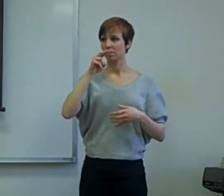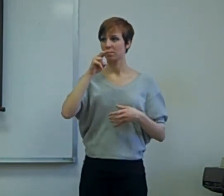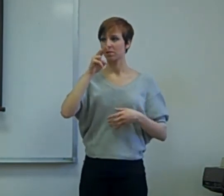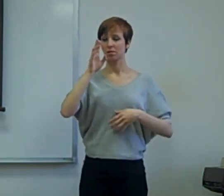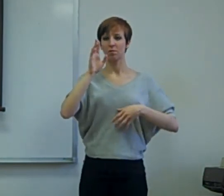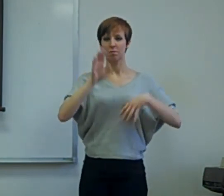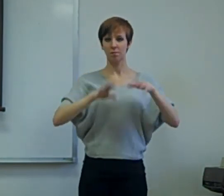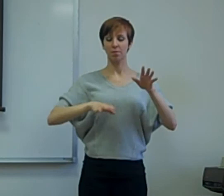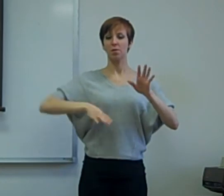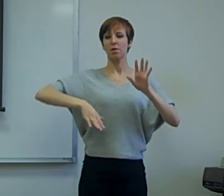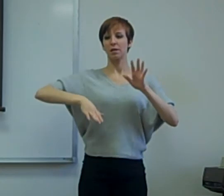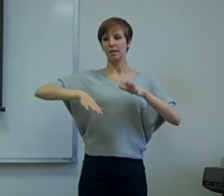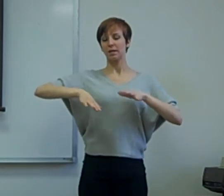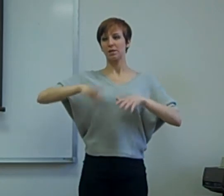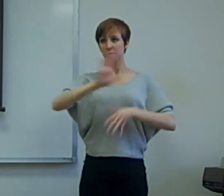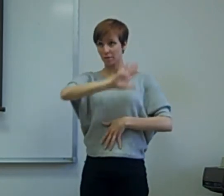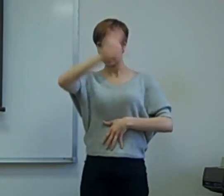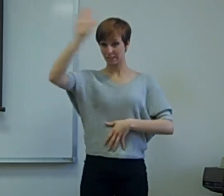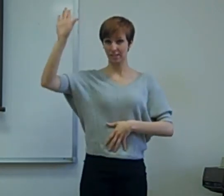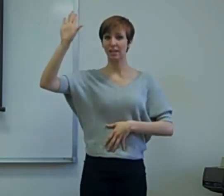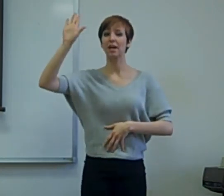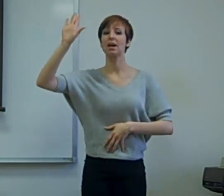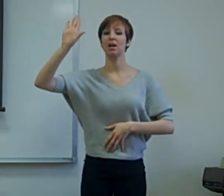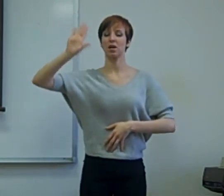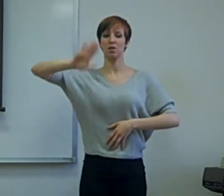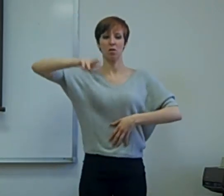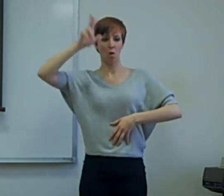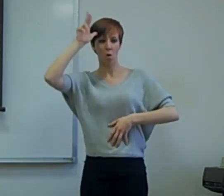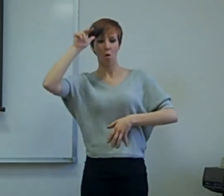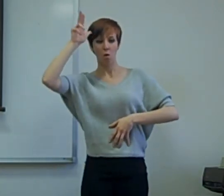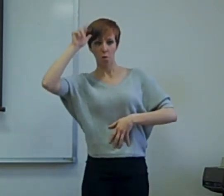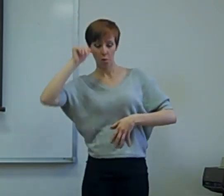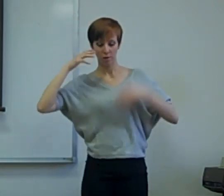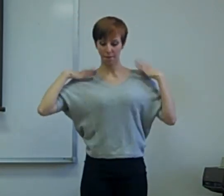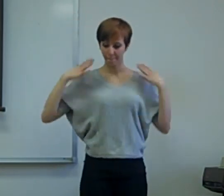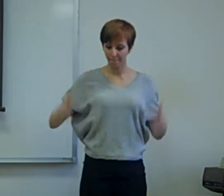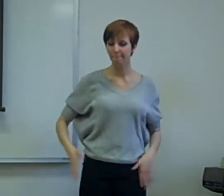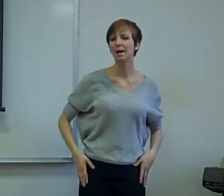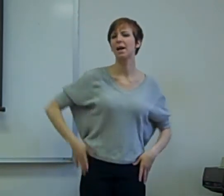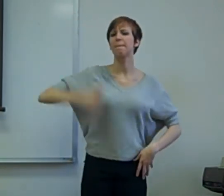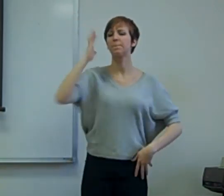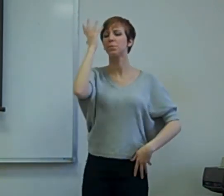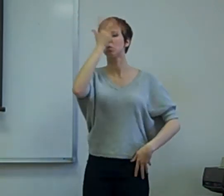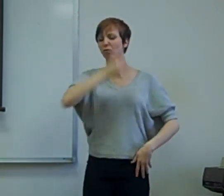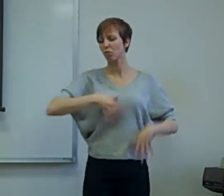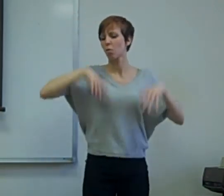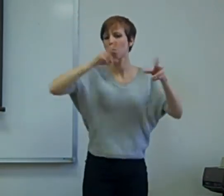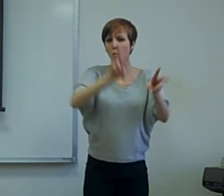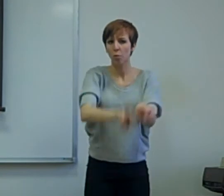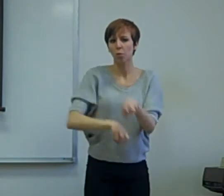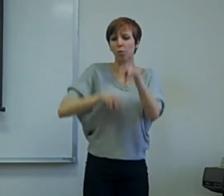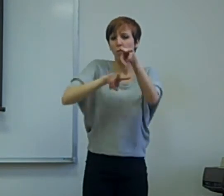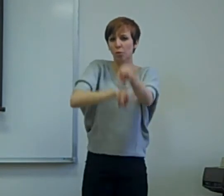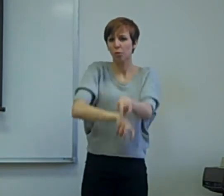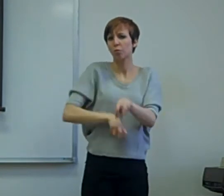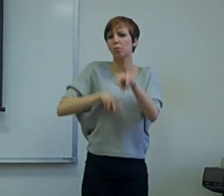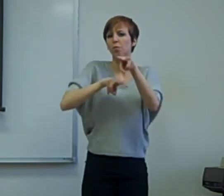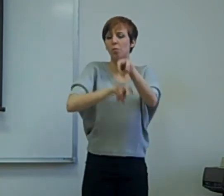mane, here's his tail, here's his body, and there's that horse. And I look at the reflection in the water, and